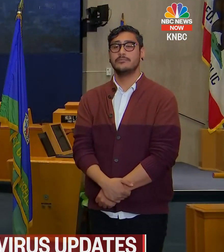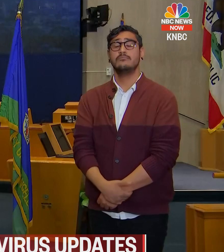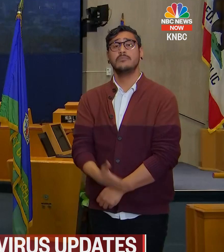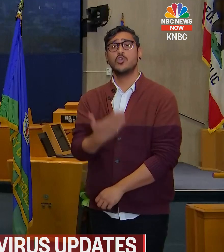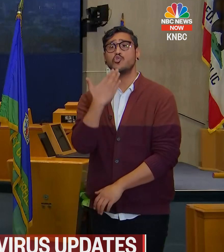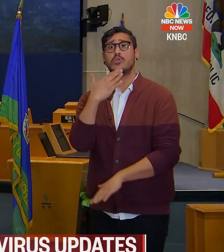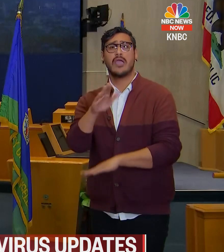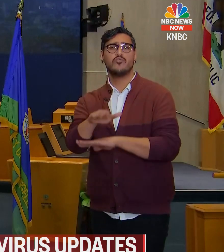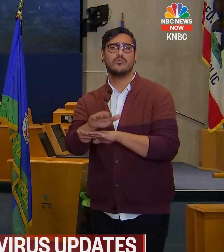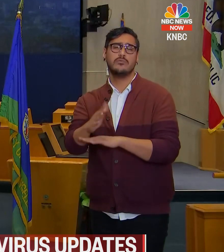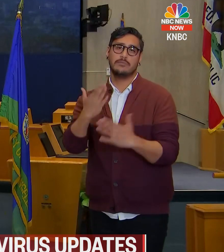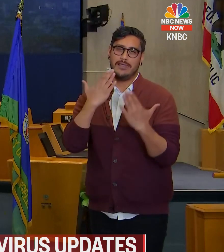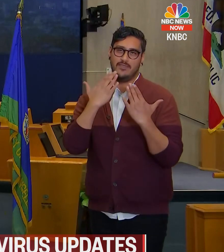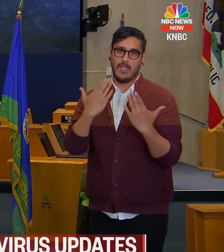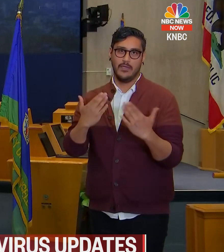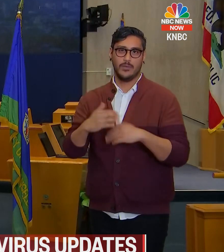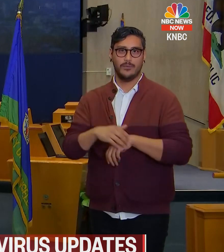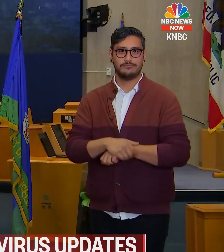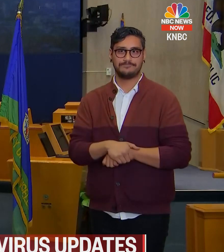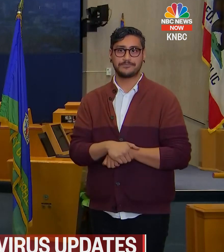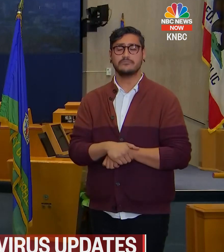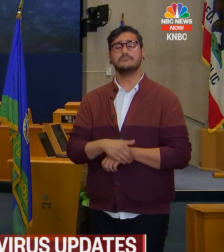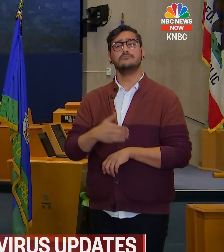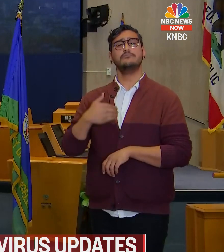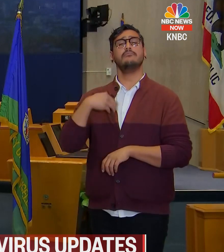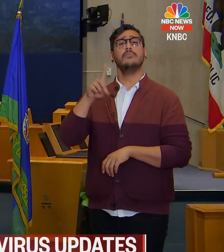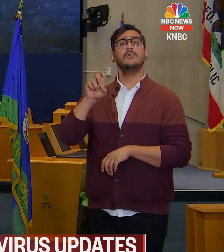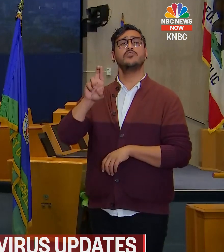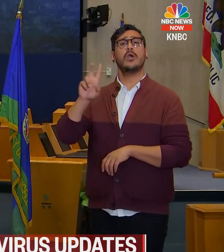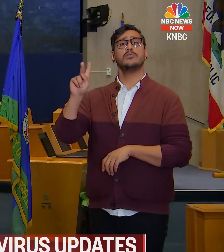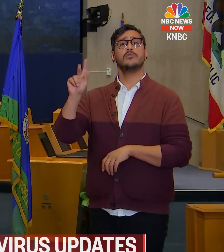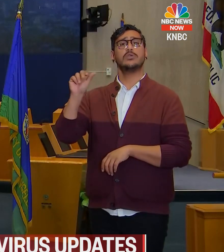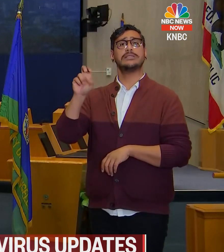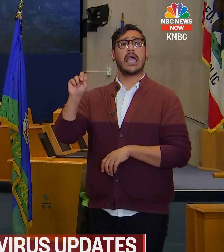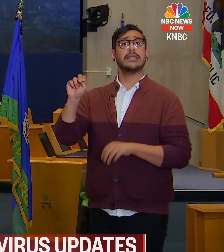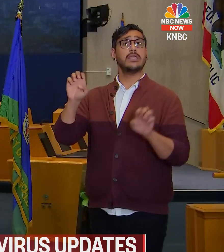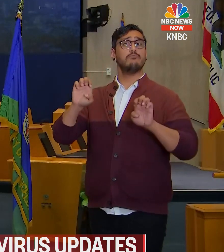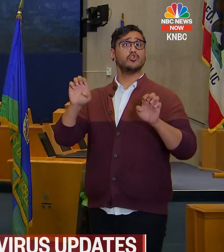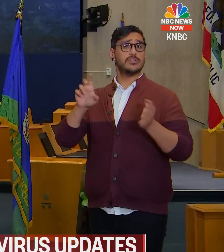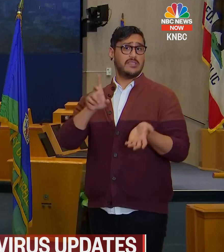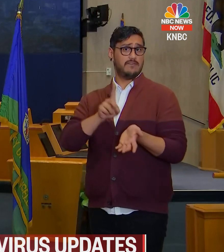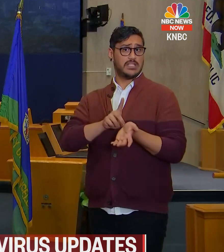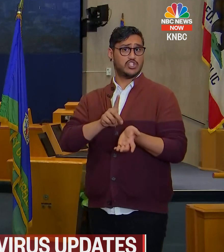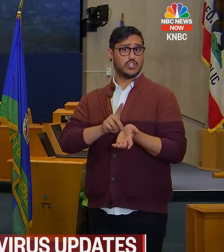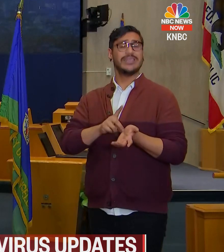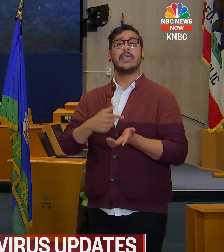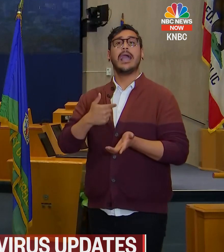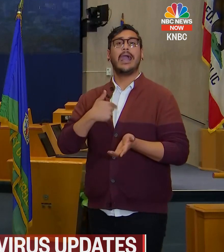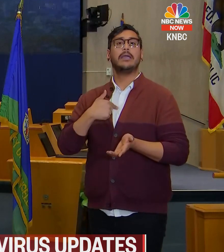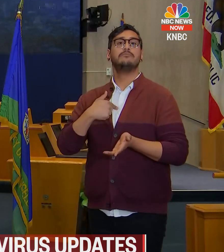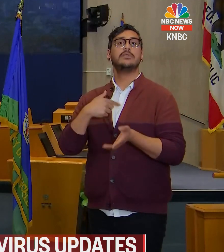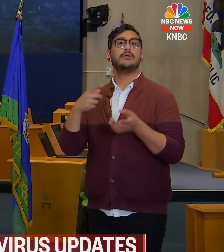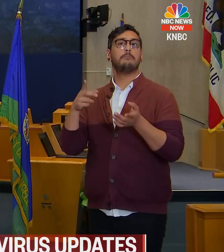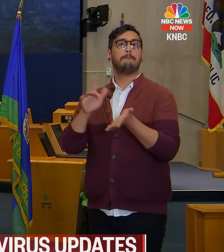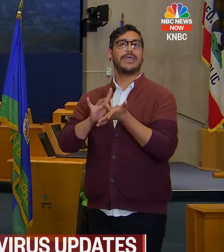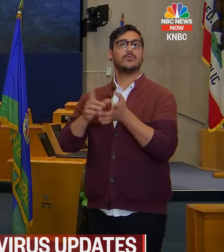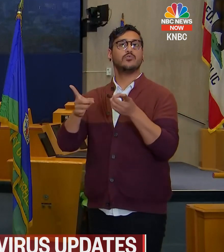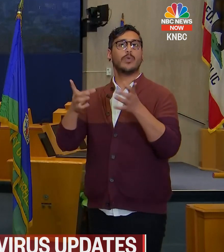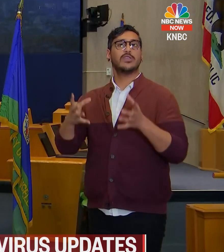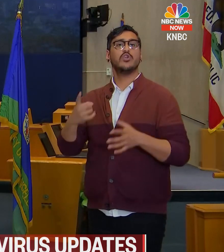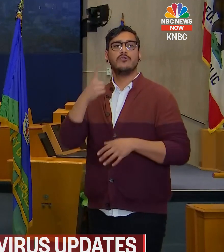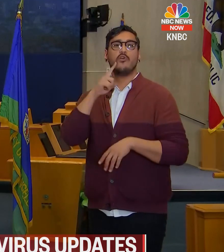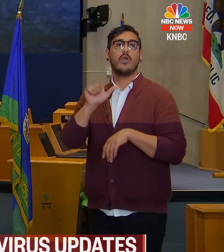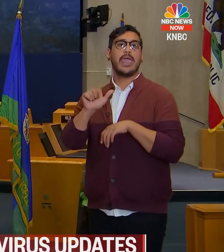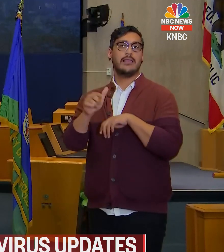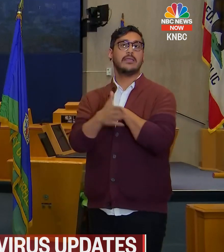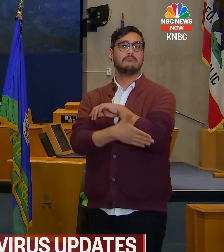Good afternoon, and thank you. I'm Dr. Kazan. I'm an emergency physician, and I am the medical director for the Los Angeles County Fire